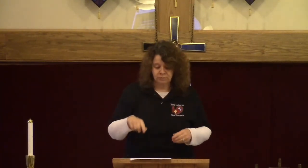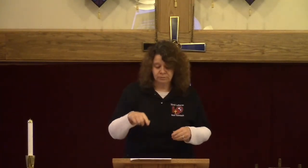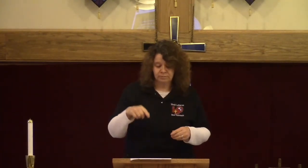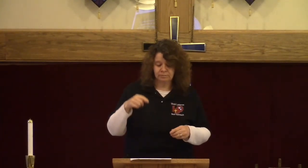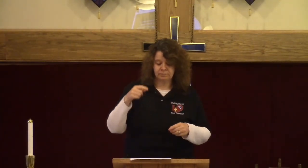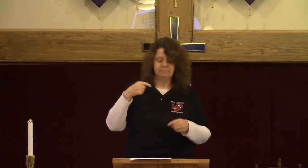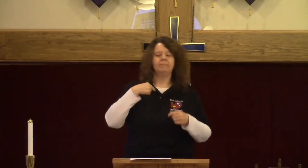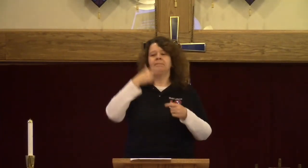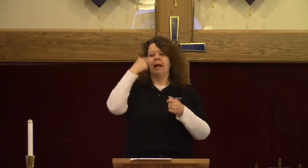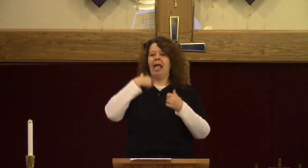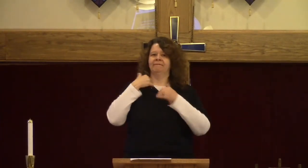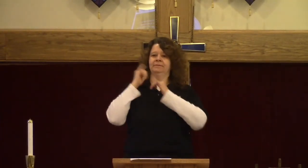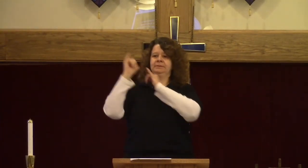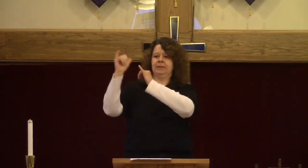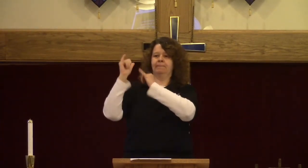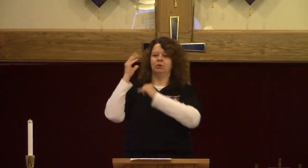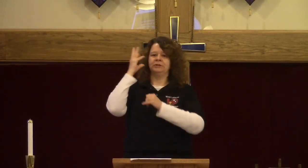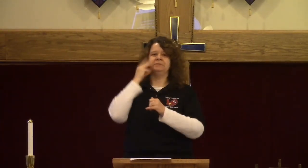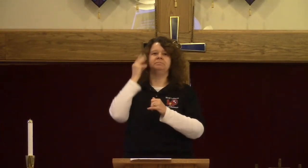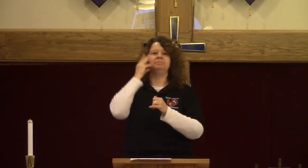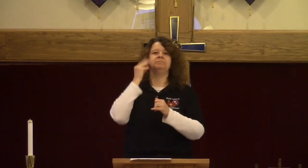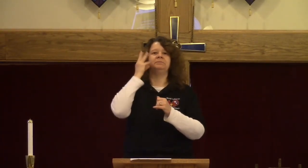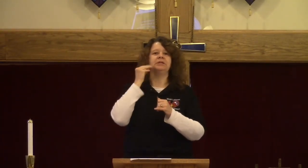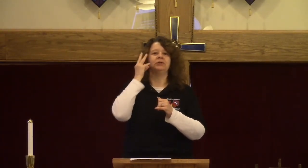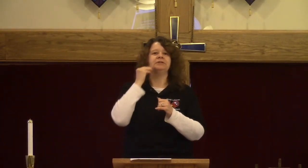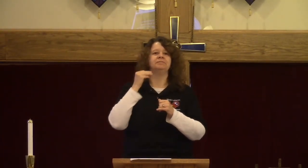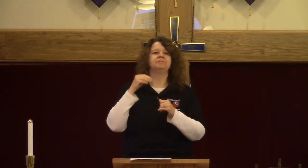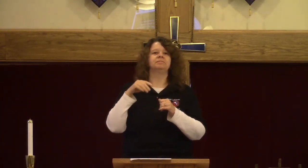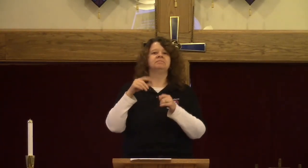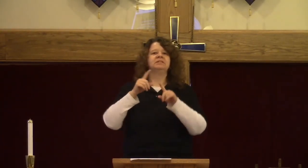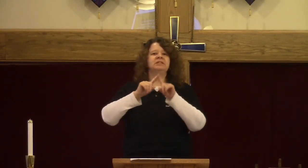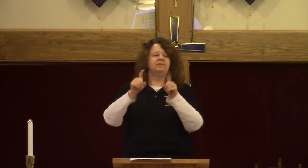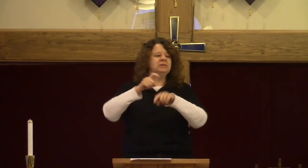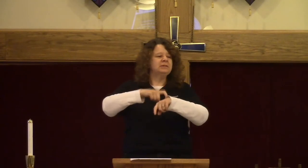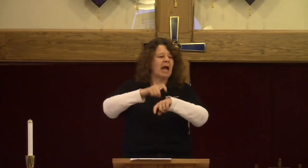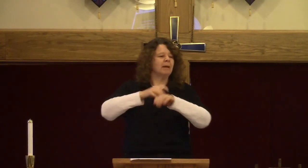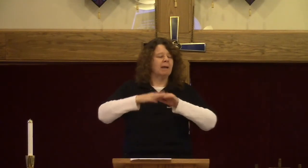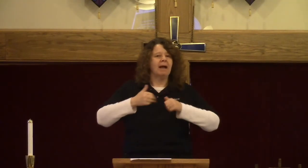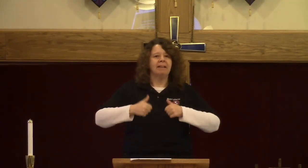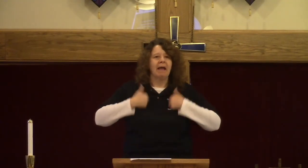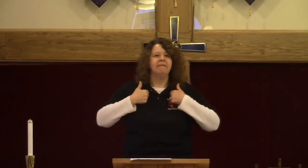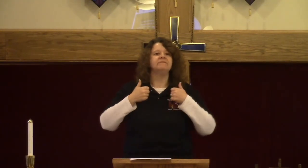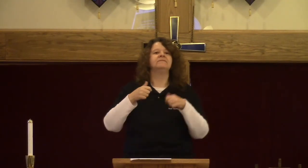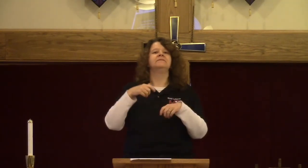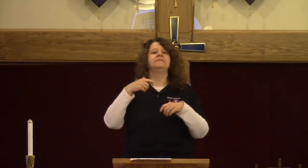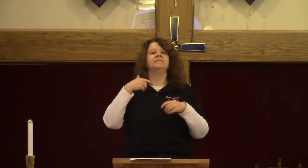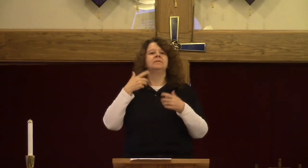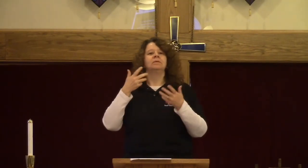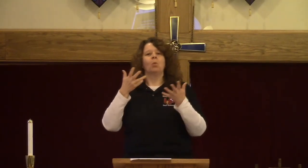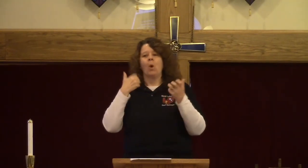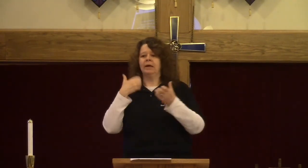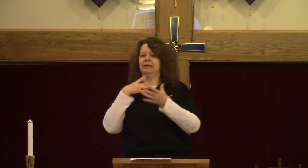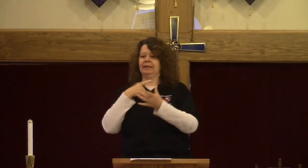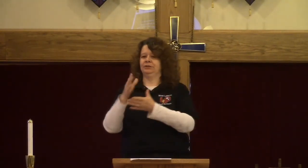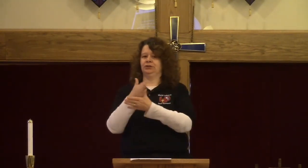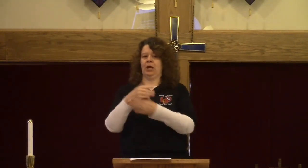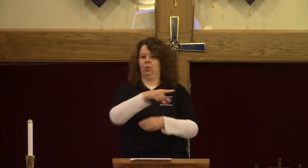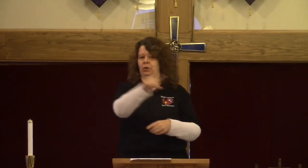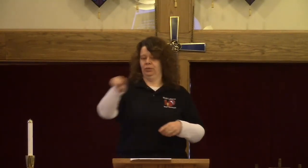the author and stuff like that. And I understand. I had some of the same experience of different times in my life. So I